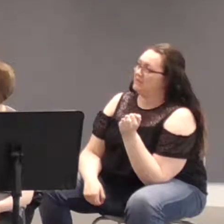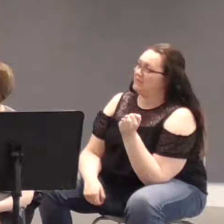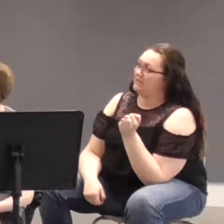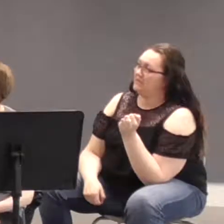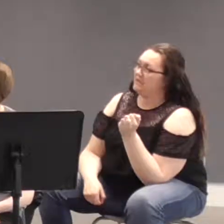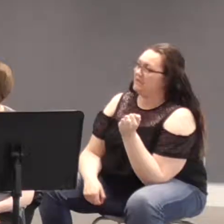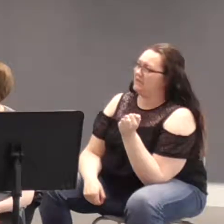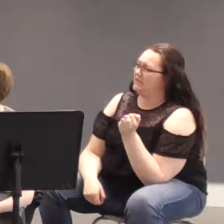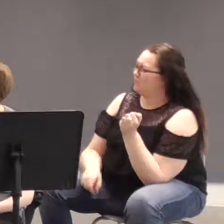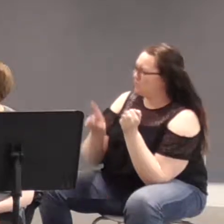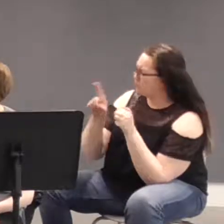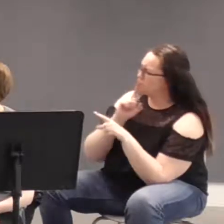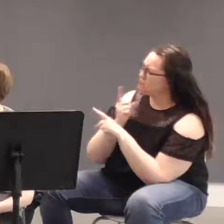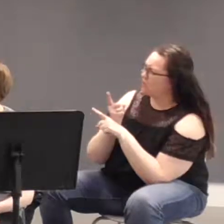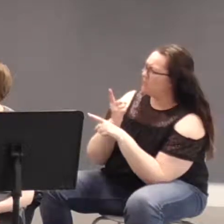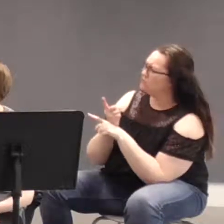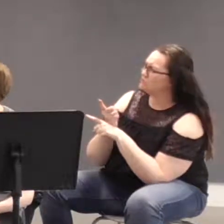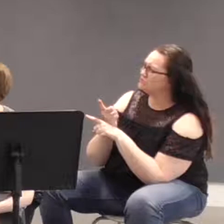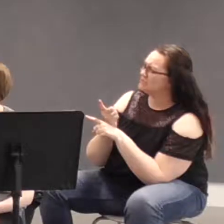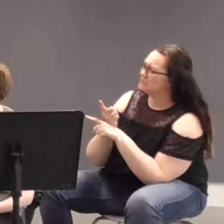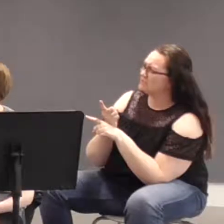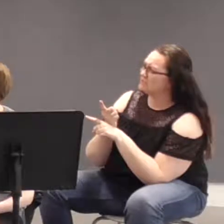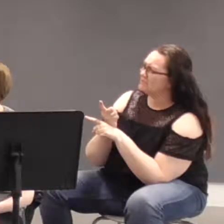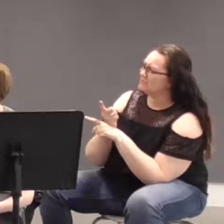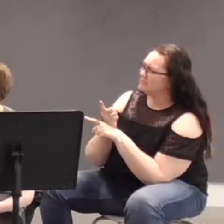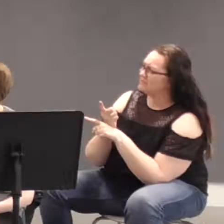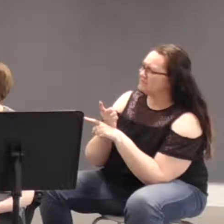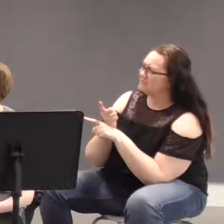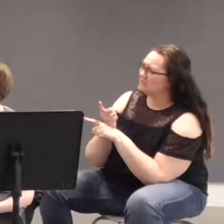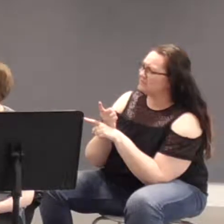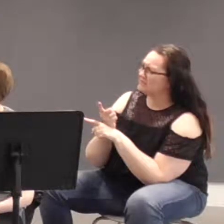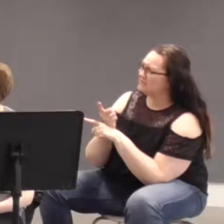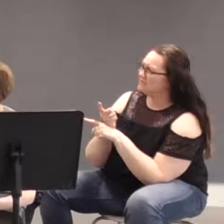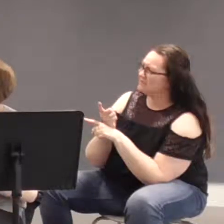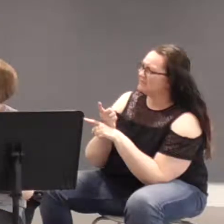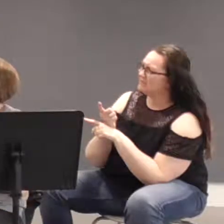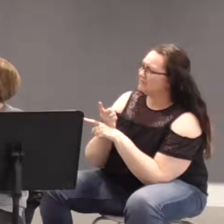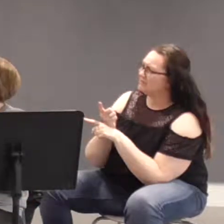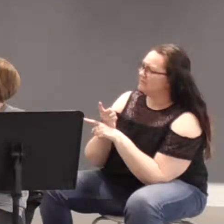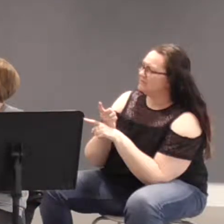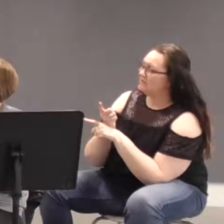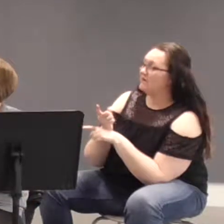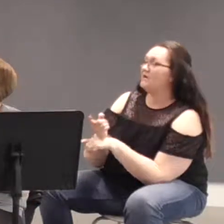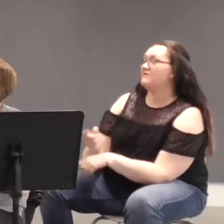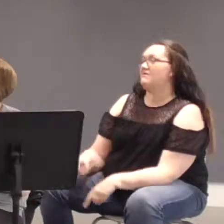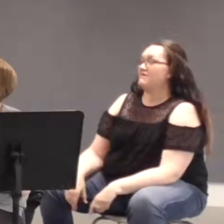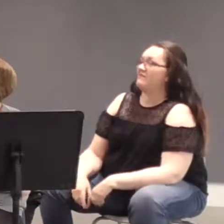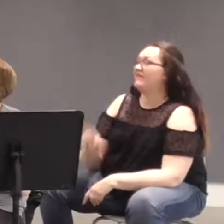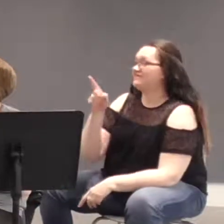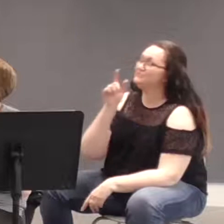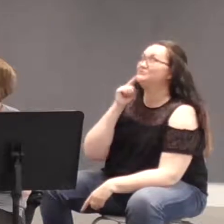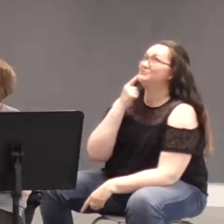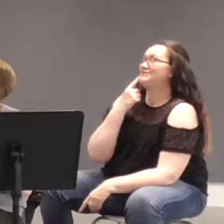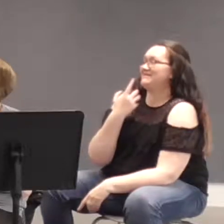are you talking about? Well, I've not cheated on you, not once. Oh, that's so sweet.